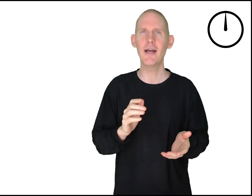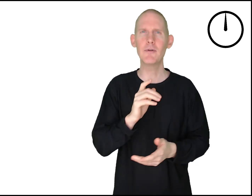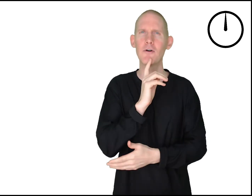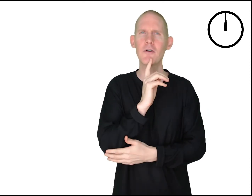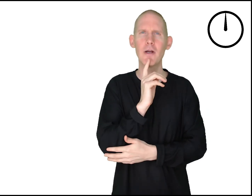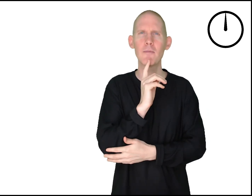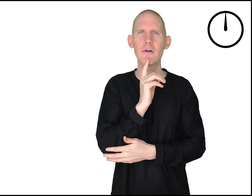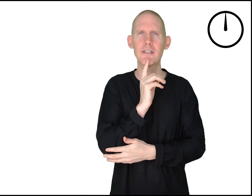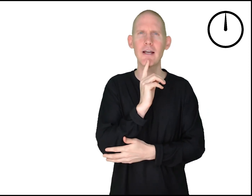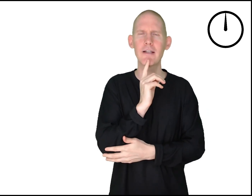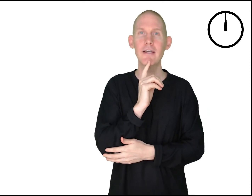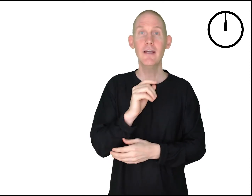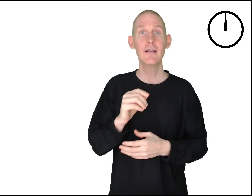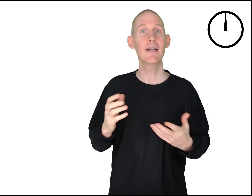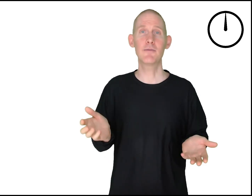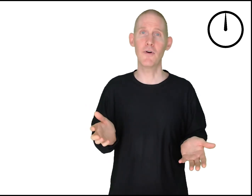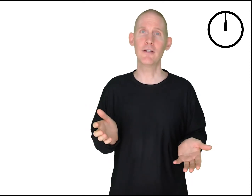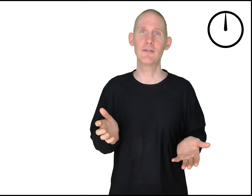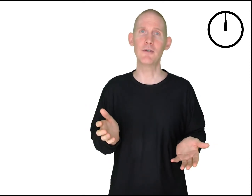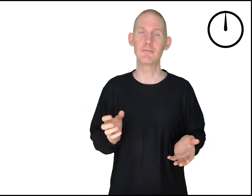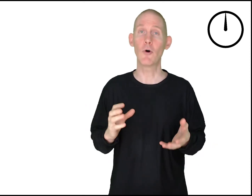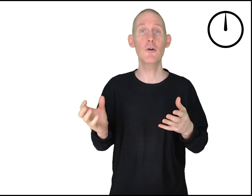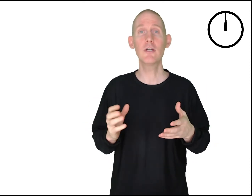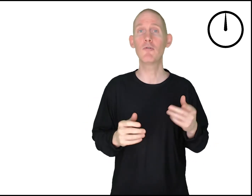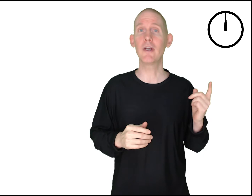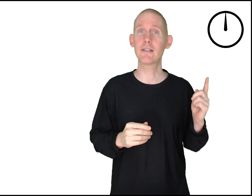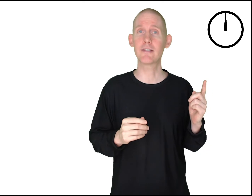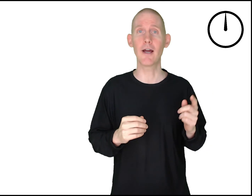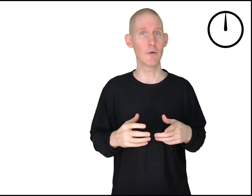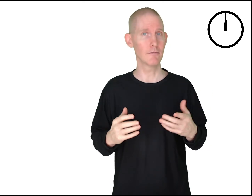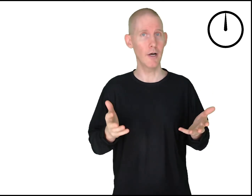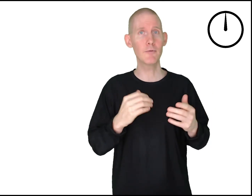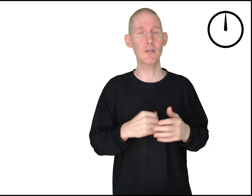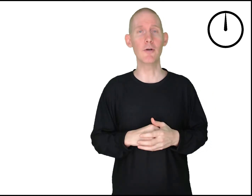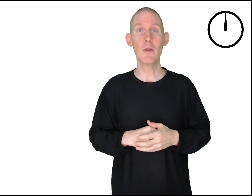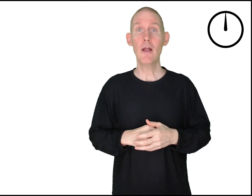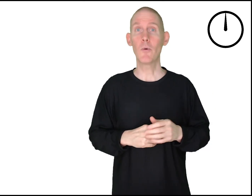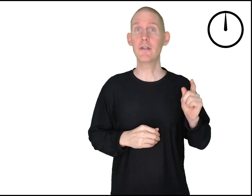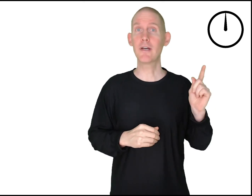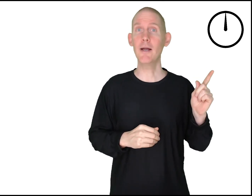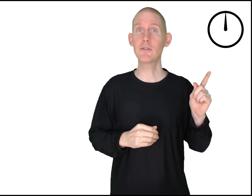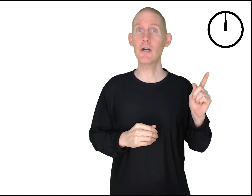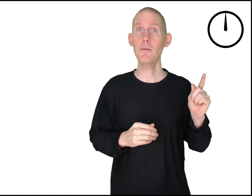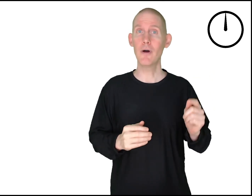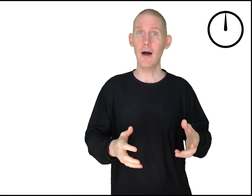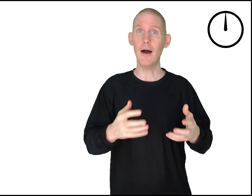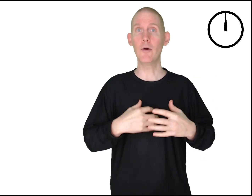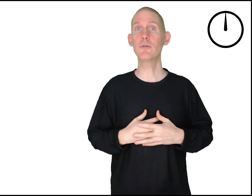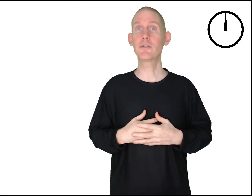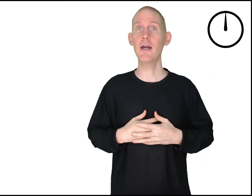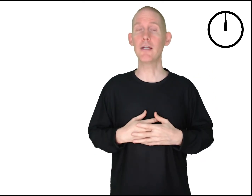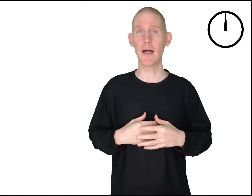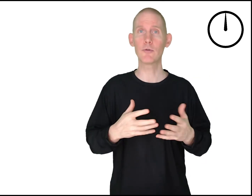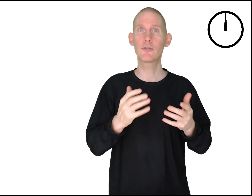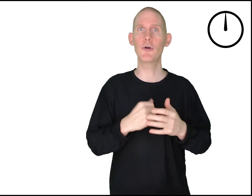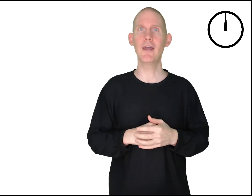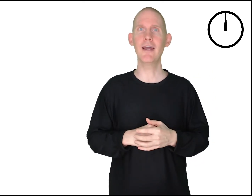you don't remember exactly, that's fine too. Or you can race the timer, up to you. When the timer's up, I will sign it. I will show you the